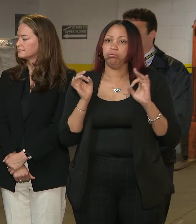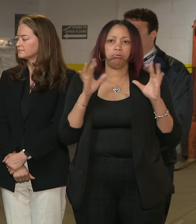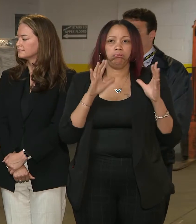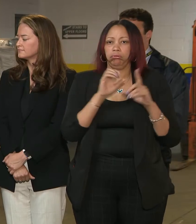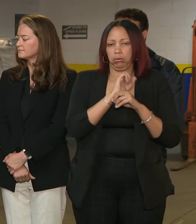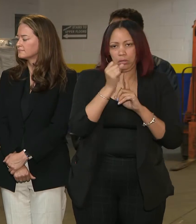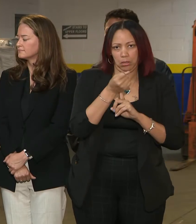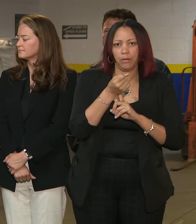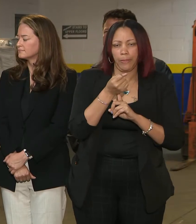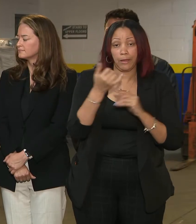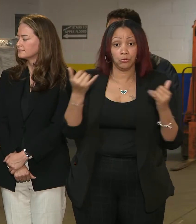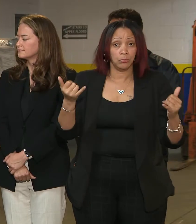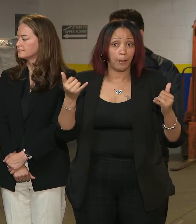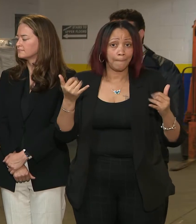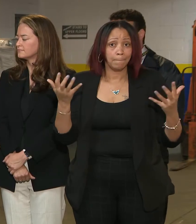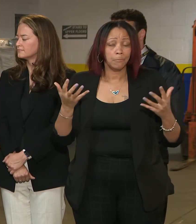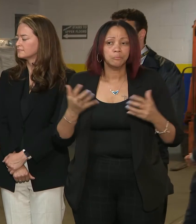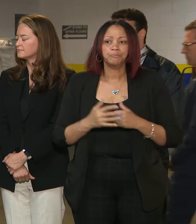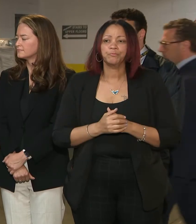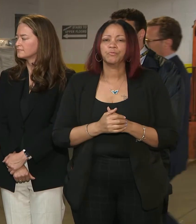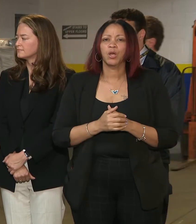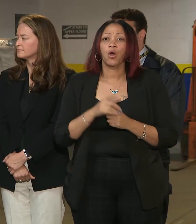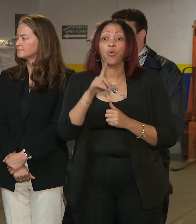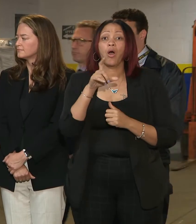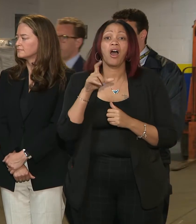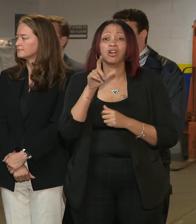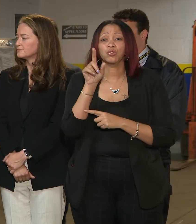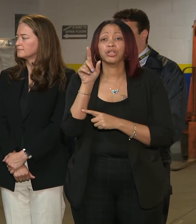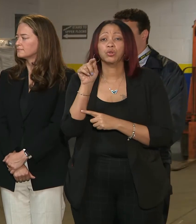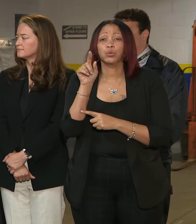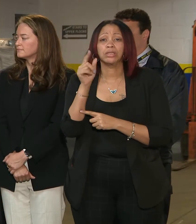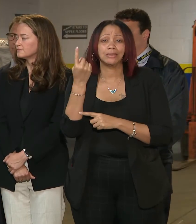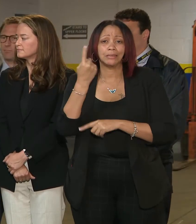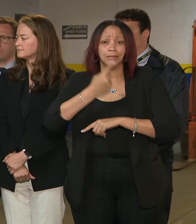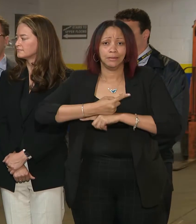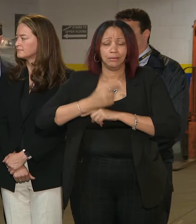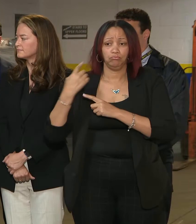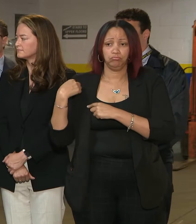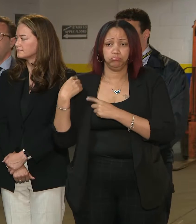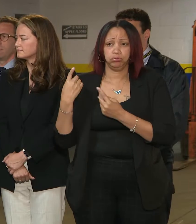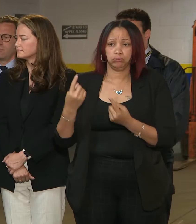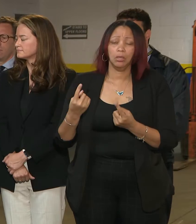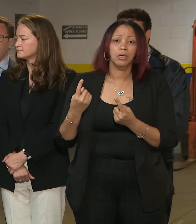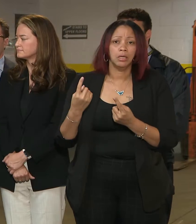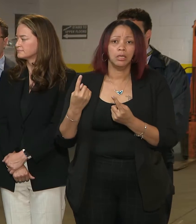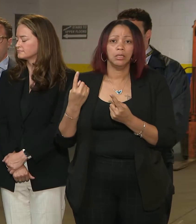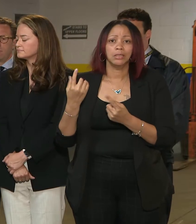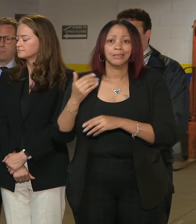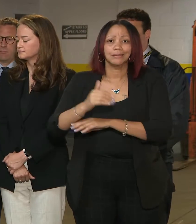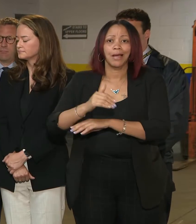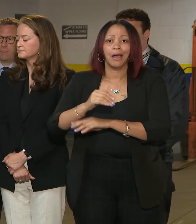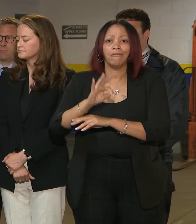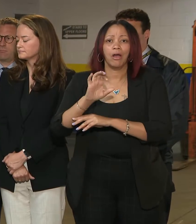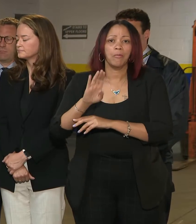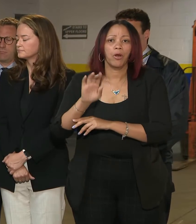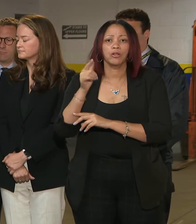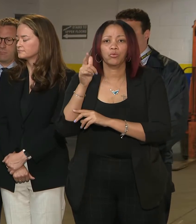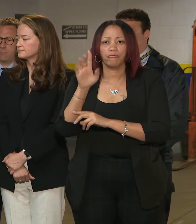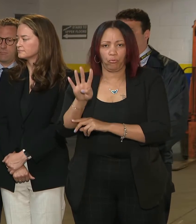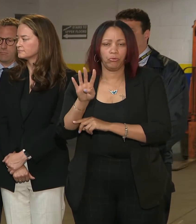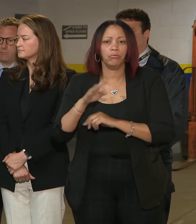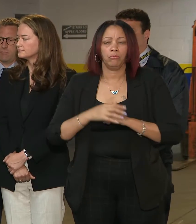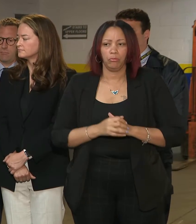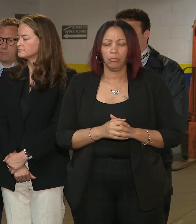situations. Today, it is 120th day since that night on February